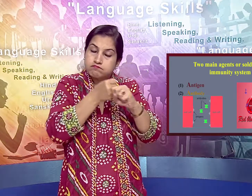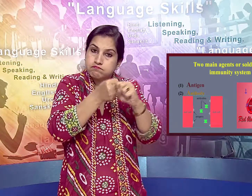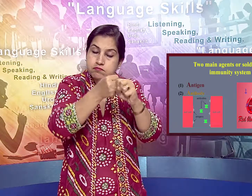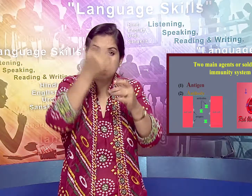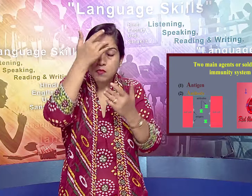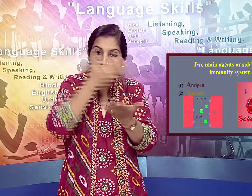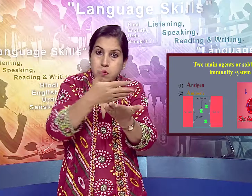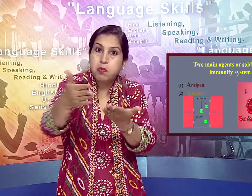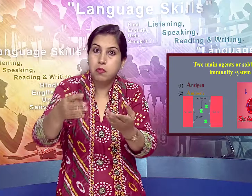disease.